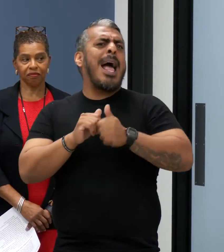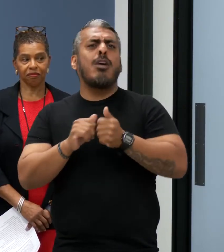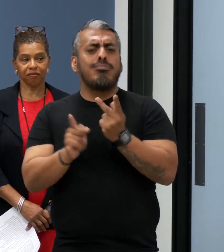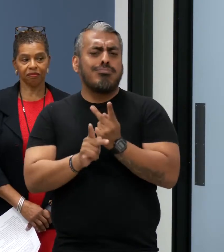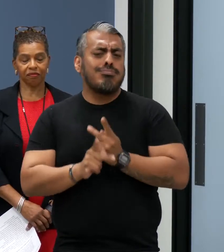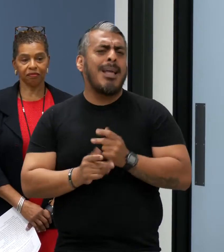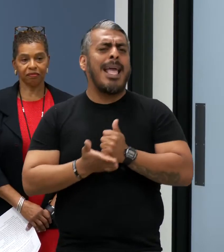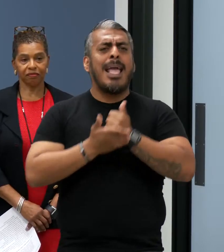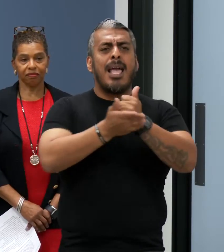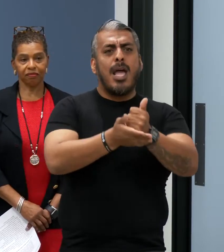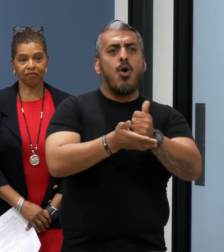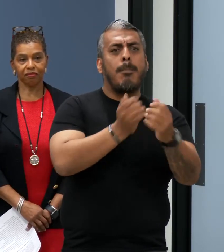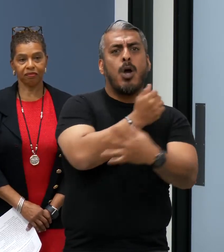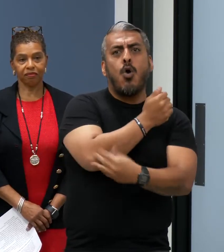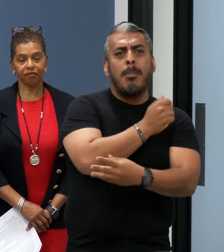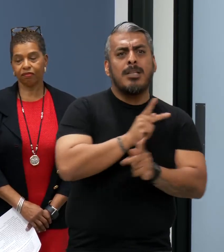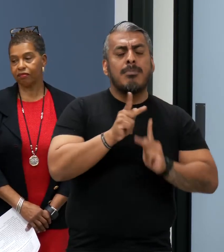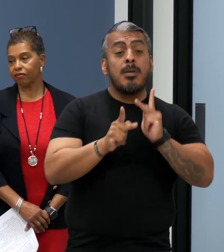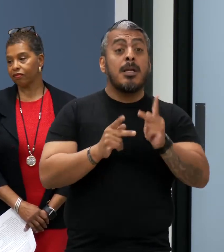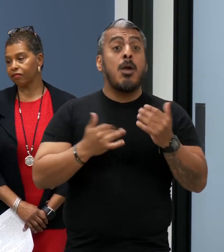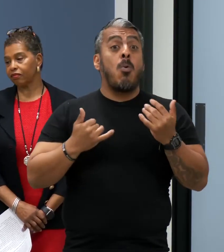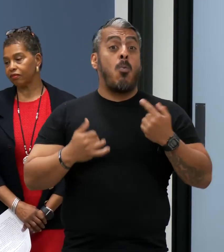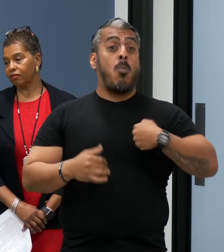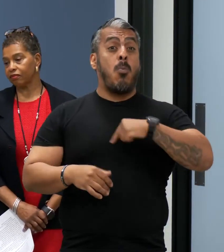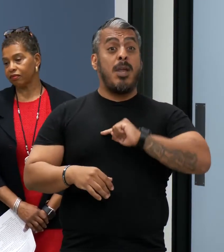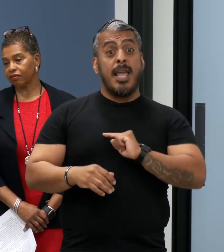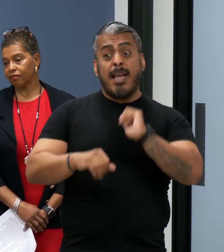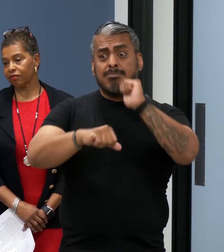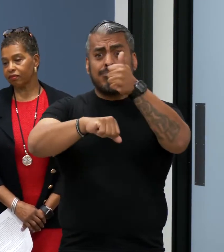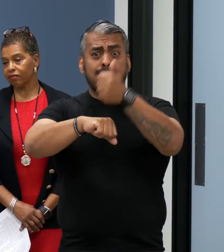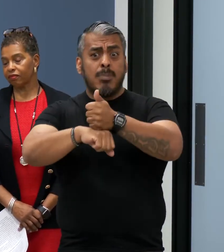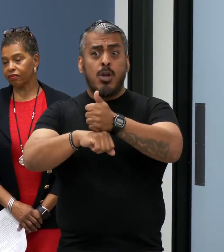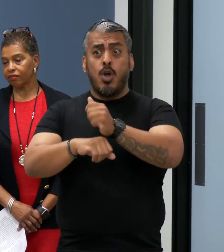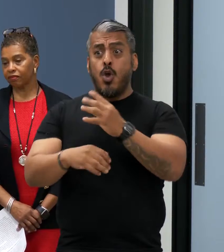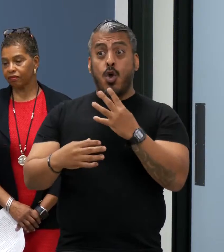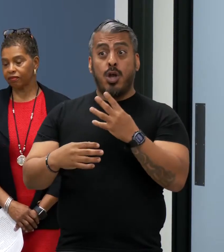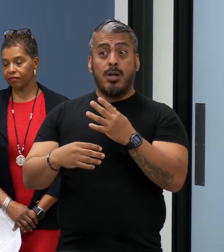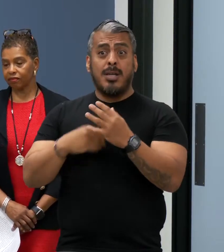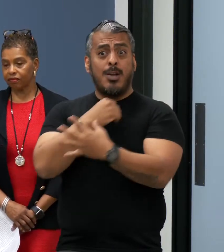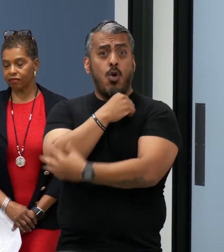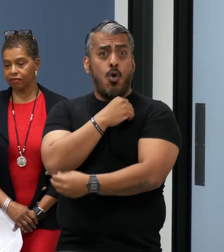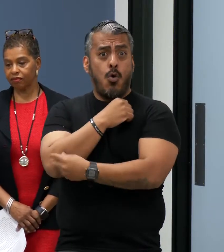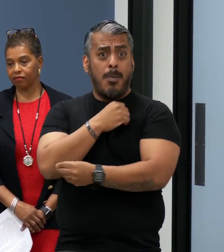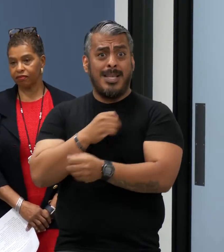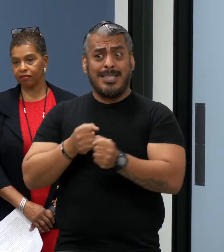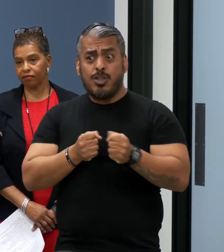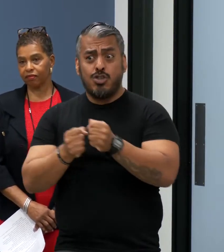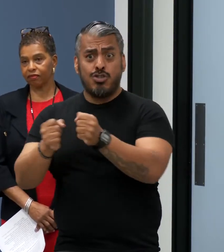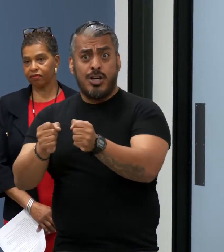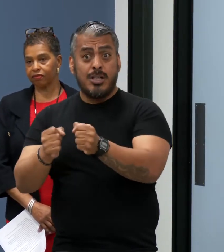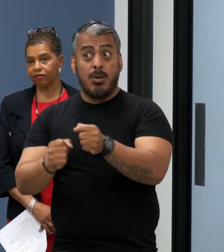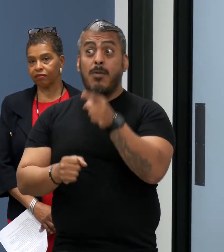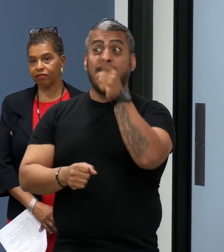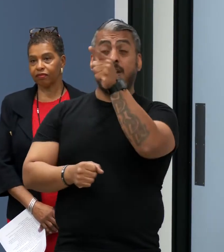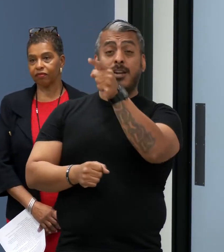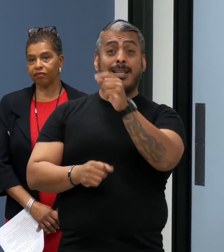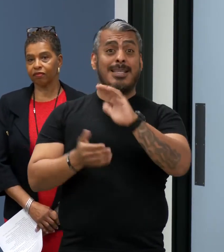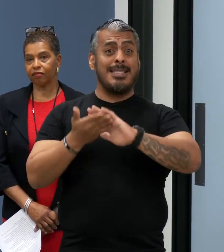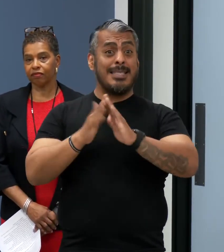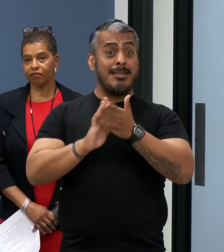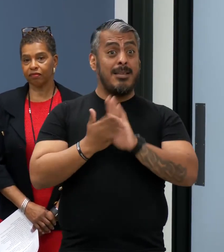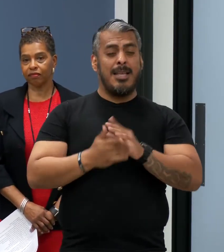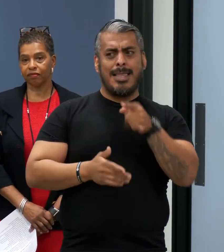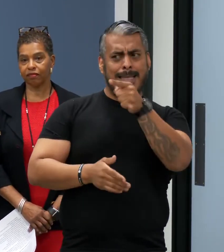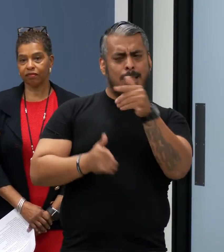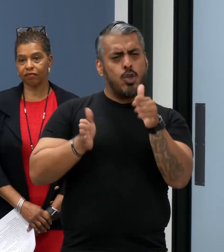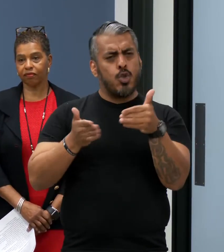order to strengthen our coordination, we have established the Office of Homeless Strategy and Partnership in the City Manager's office. This new office